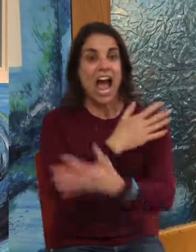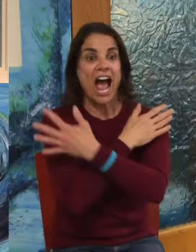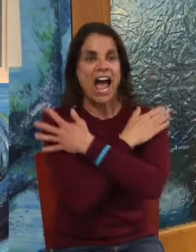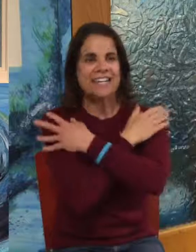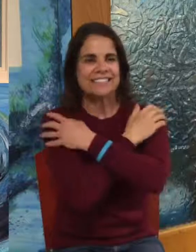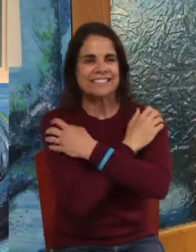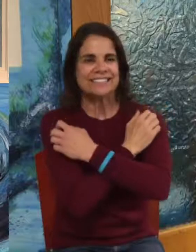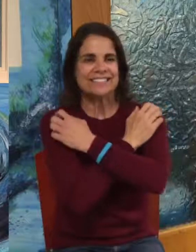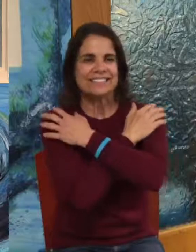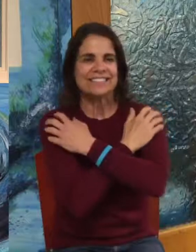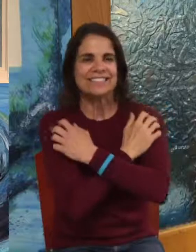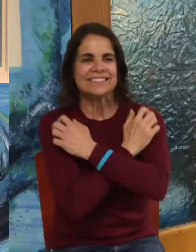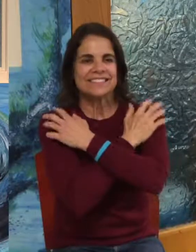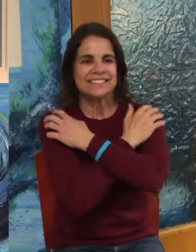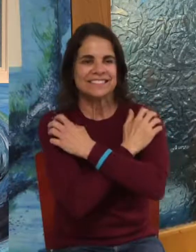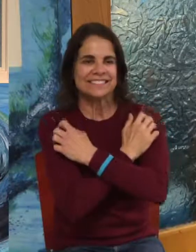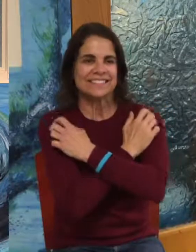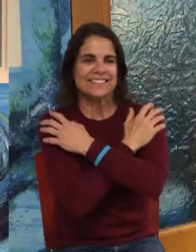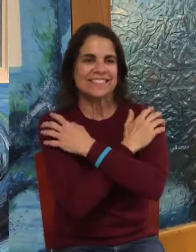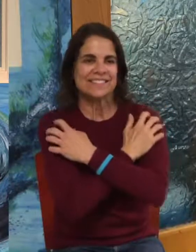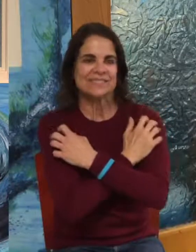bear?